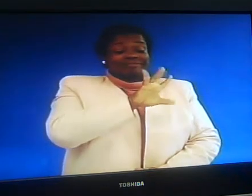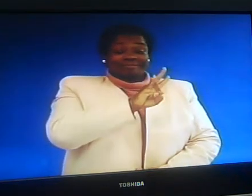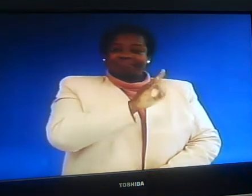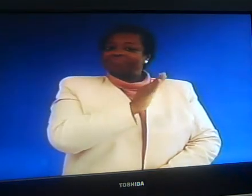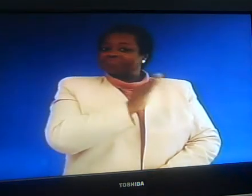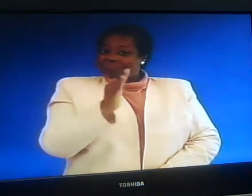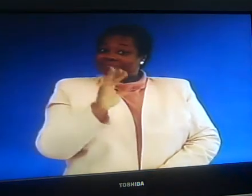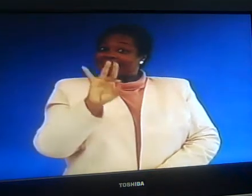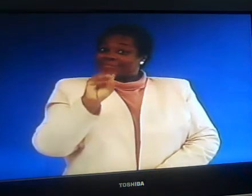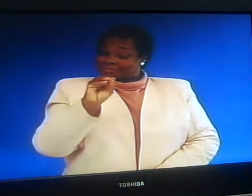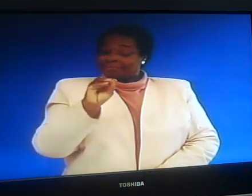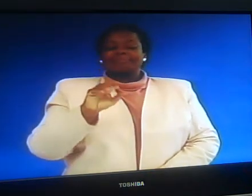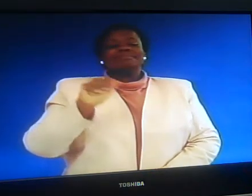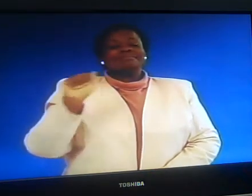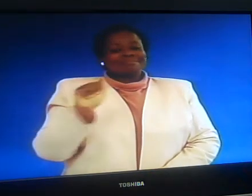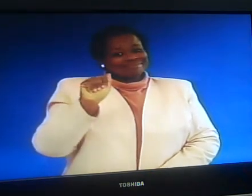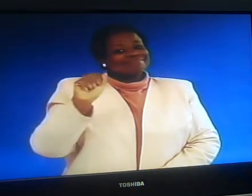New Testament.